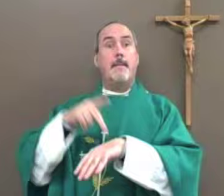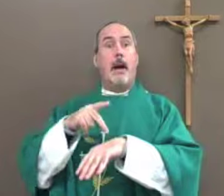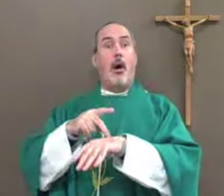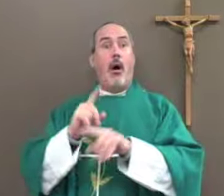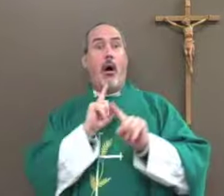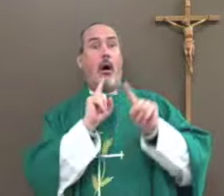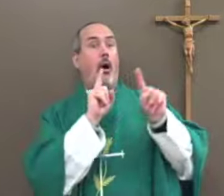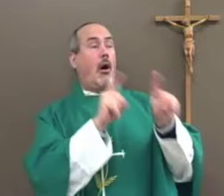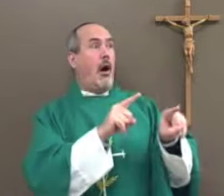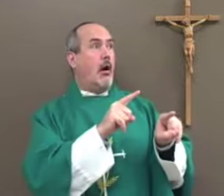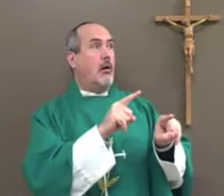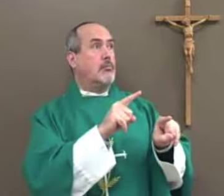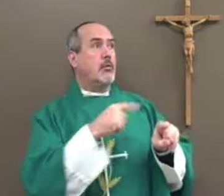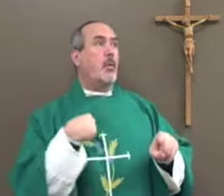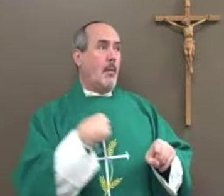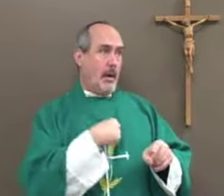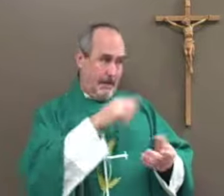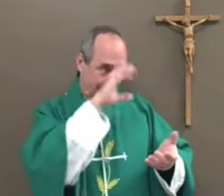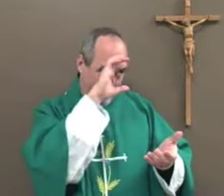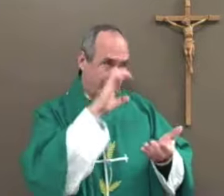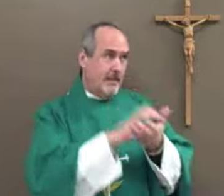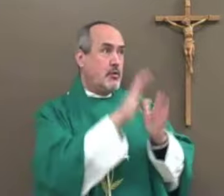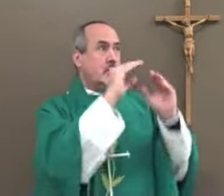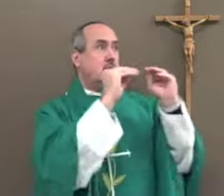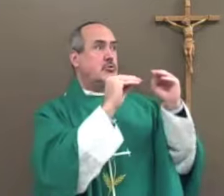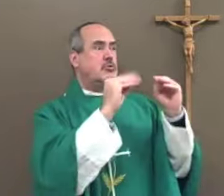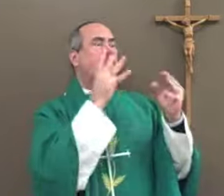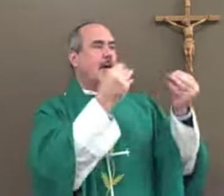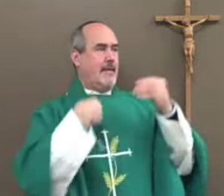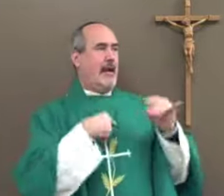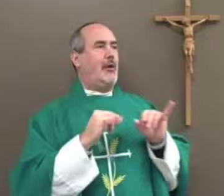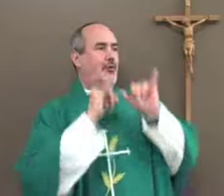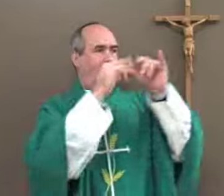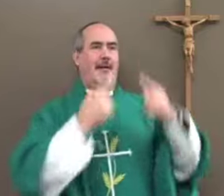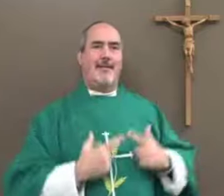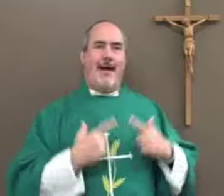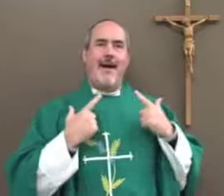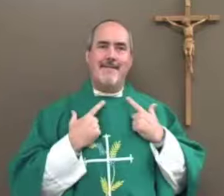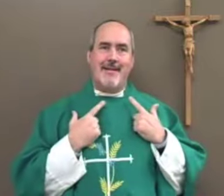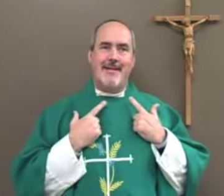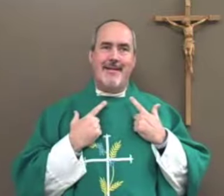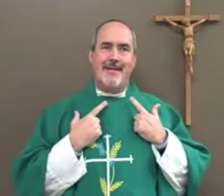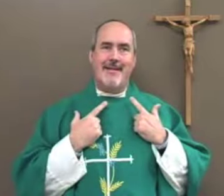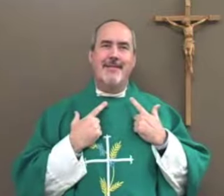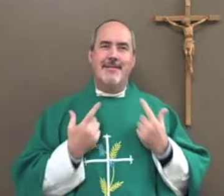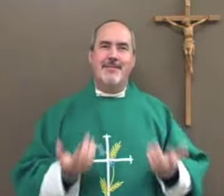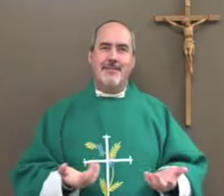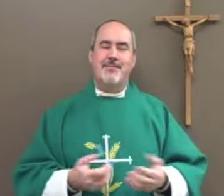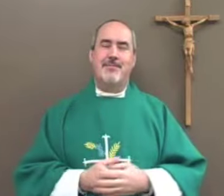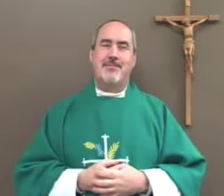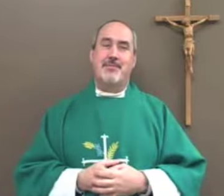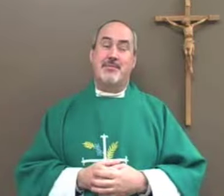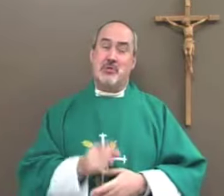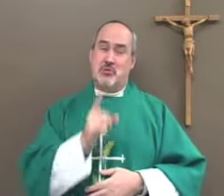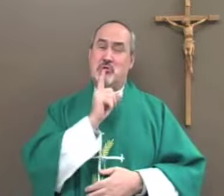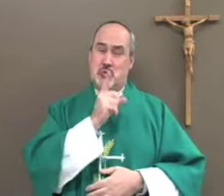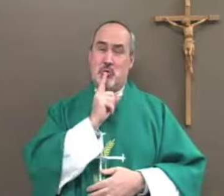too. Simon Peter replied, "We believe your teachings, and we believe that you will give us everlasting life."